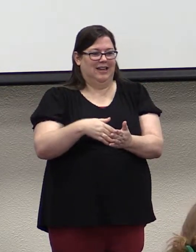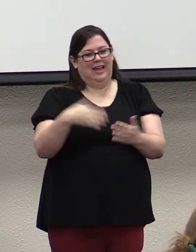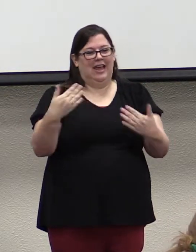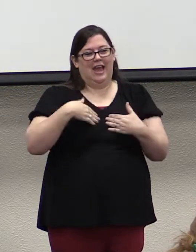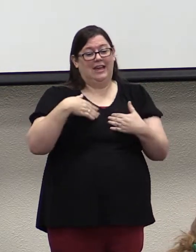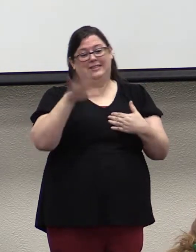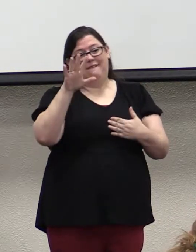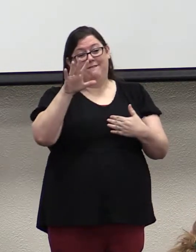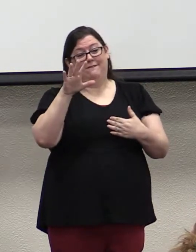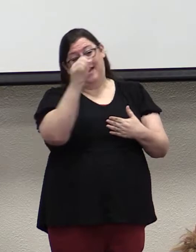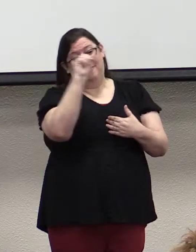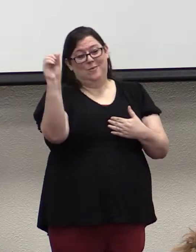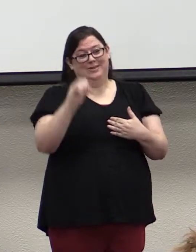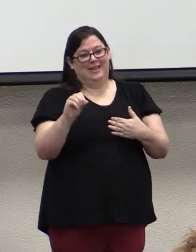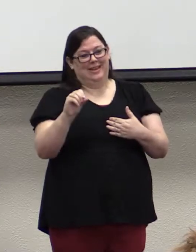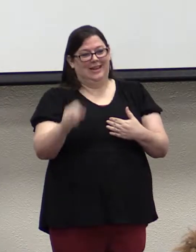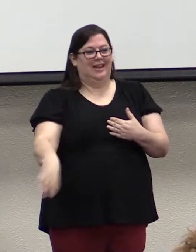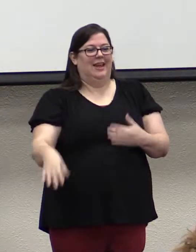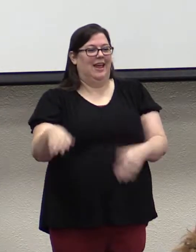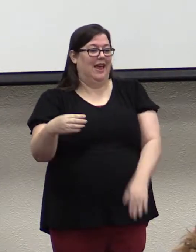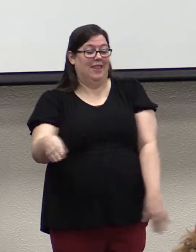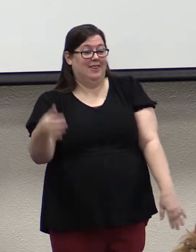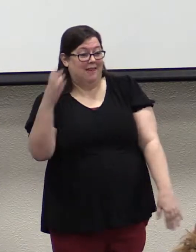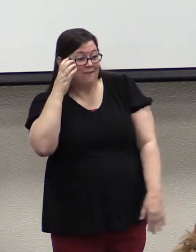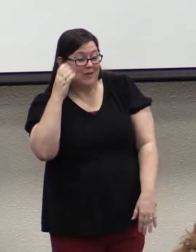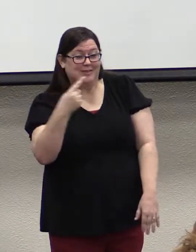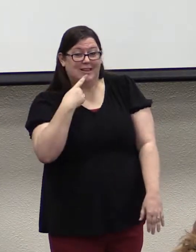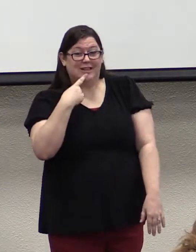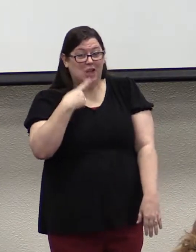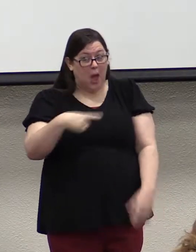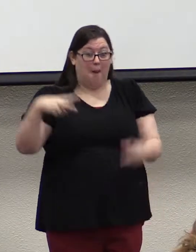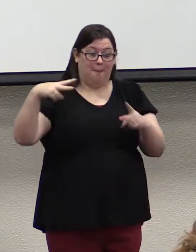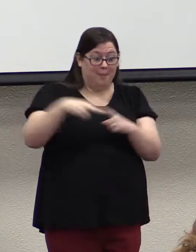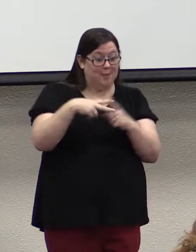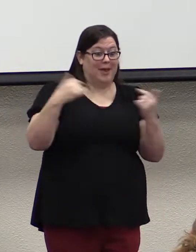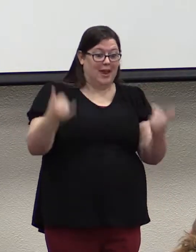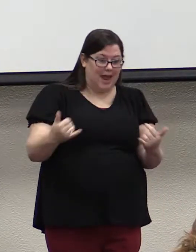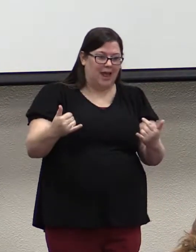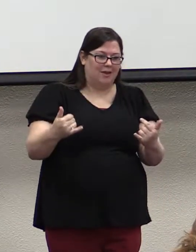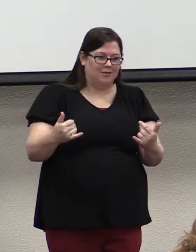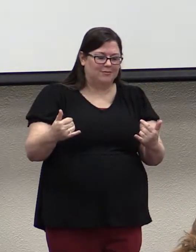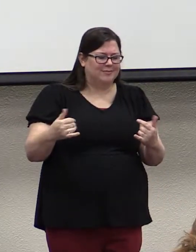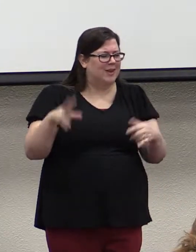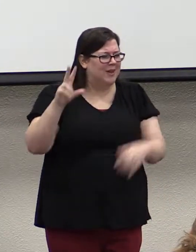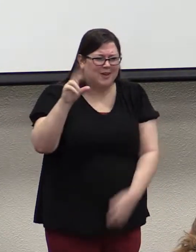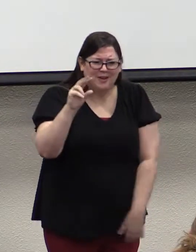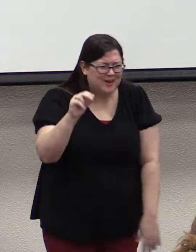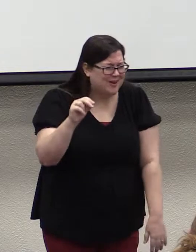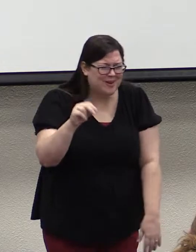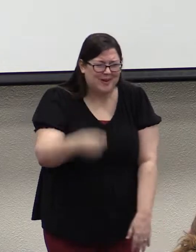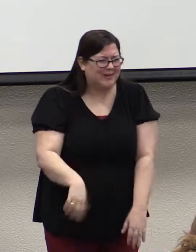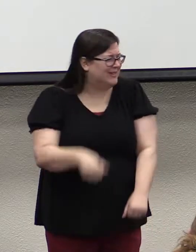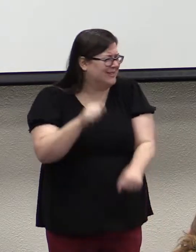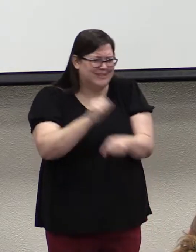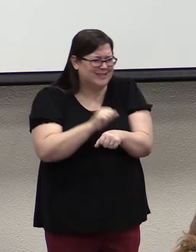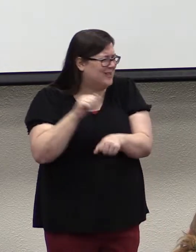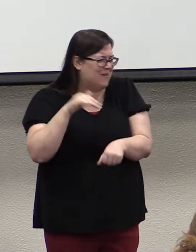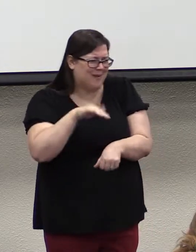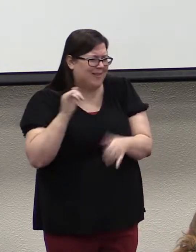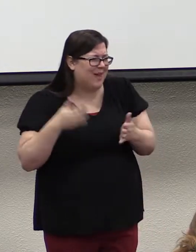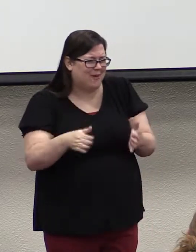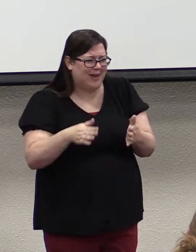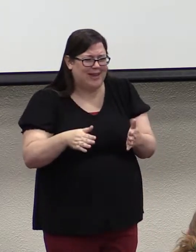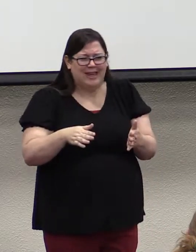and his phone's telling him, hey, you need to plug me in right now. No, I don't think it works that way. I think he was never unplugged in the first